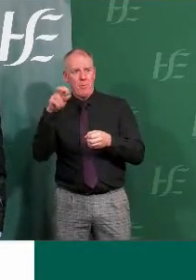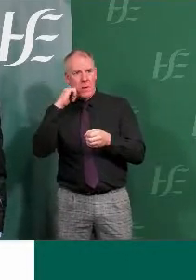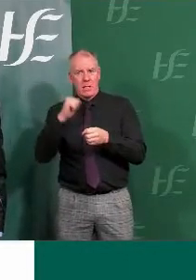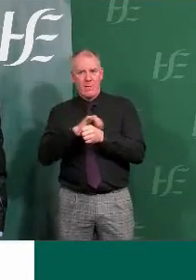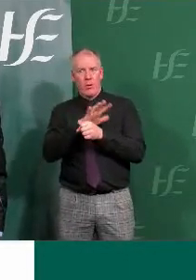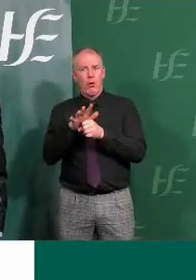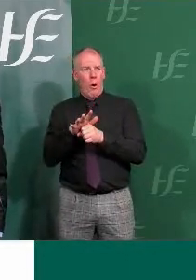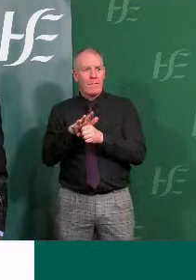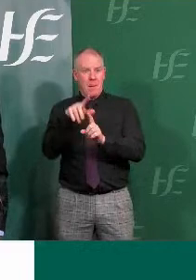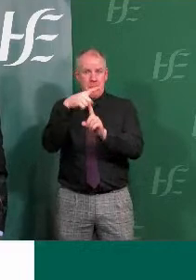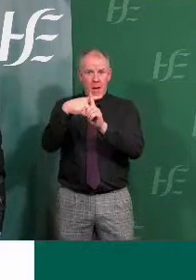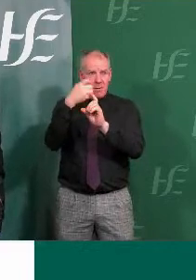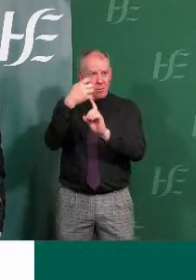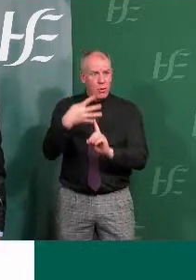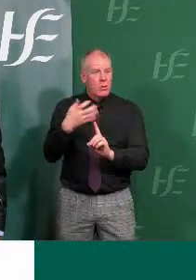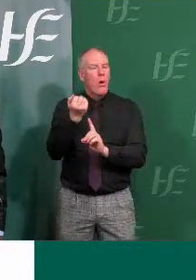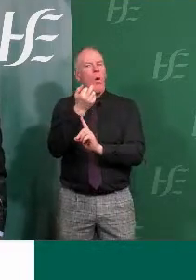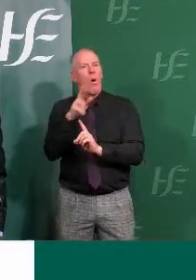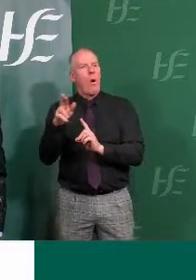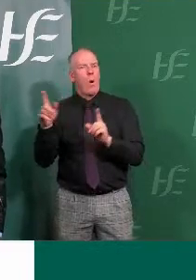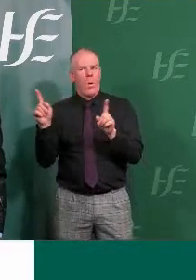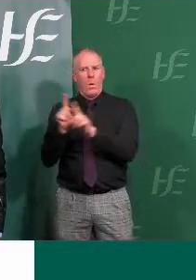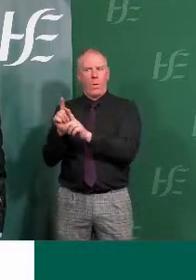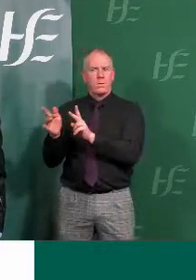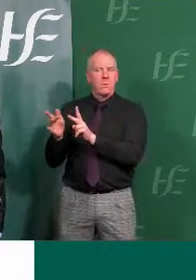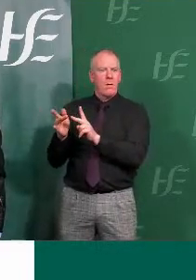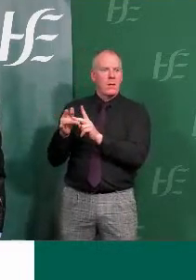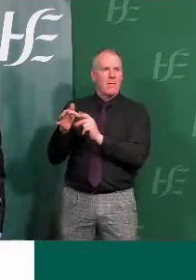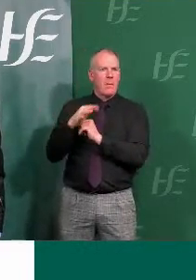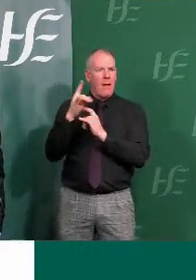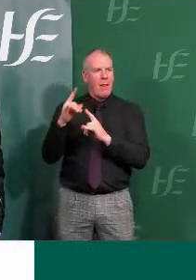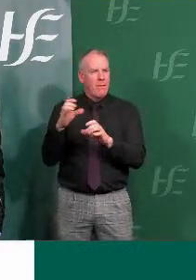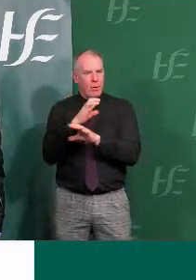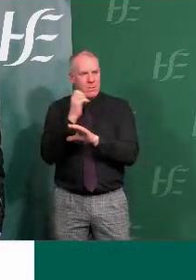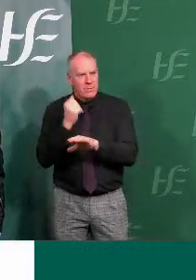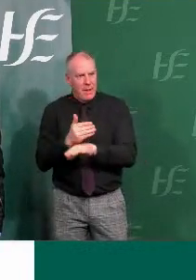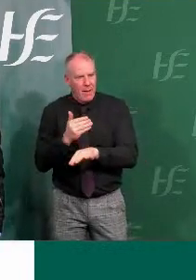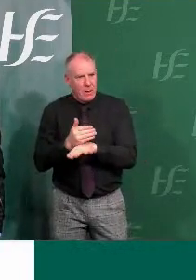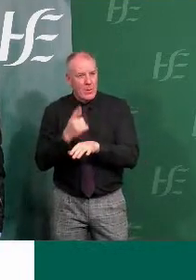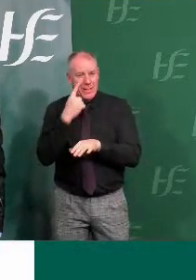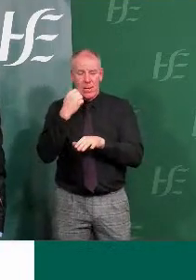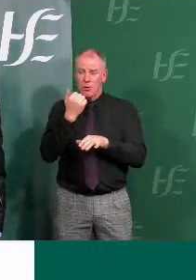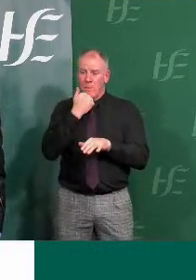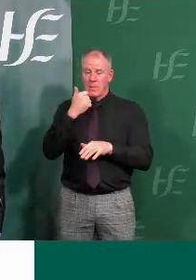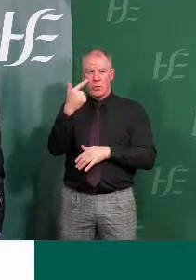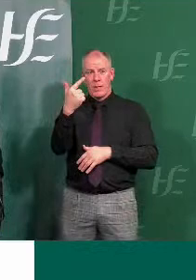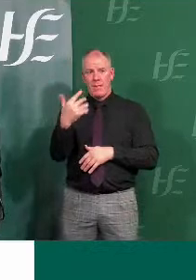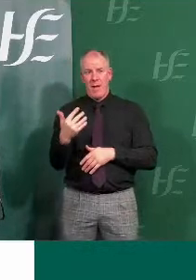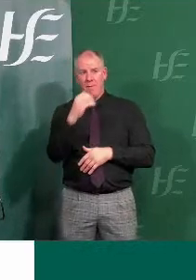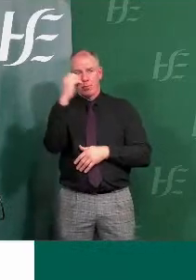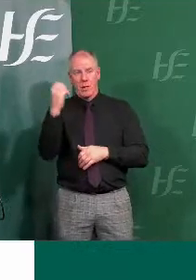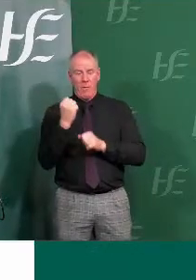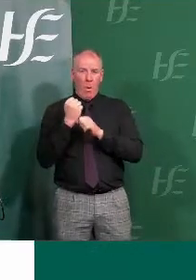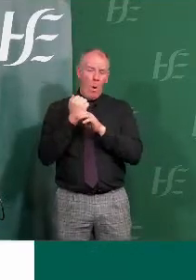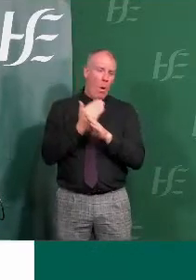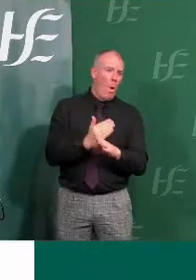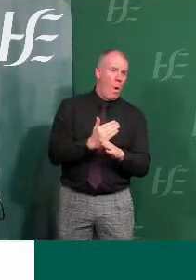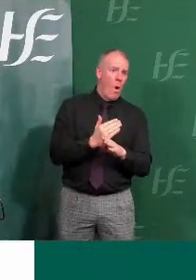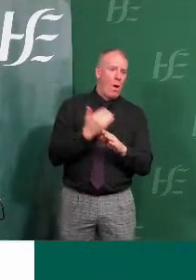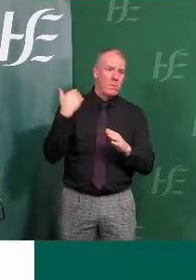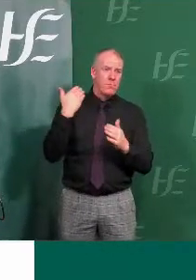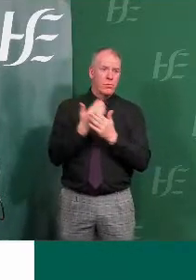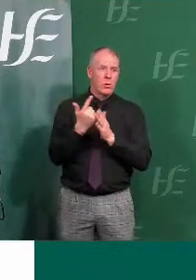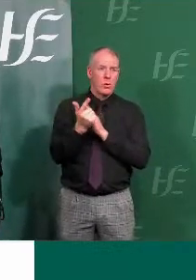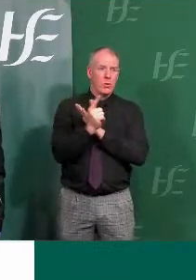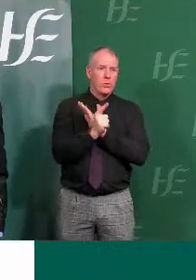either positivity in tests or close contact for healthcare workers. And we see that extraordinary figure, 25% of all cases in the past 12 months have